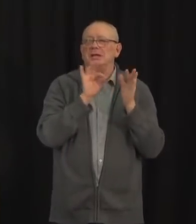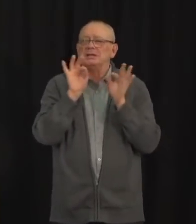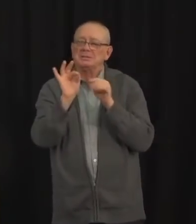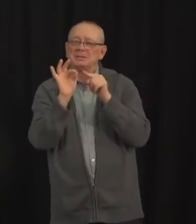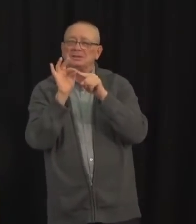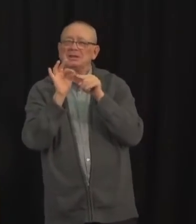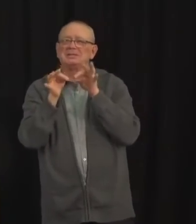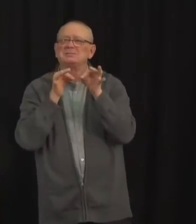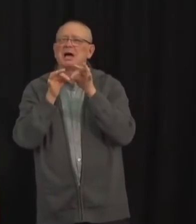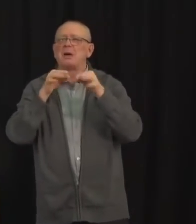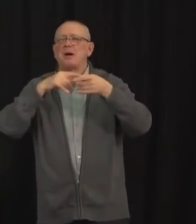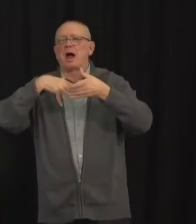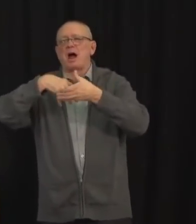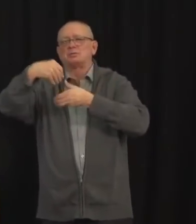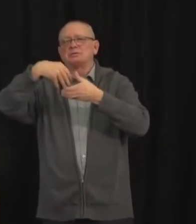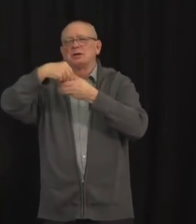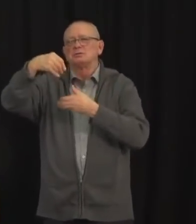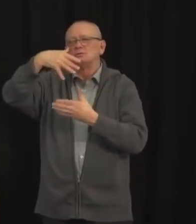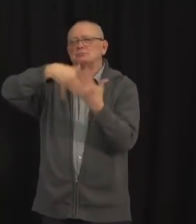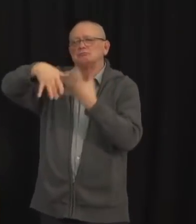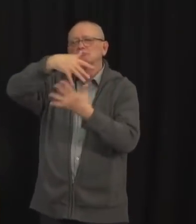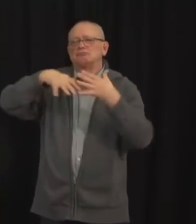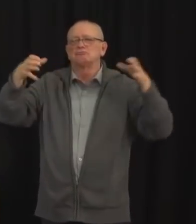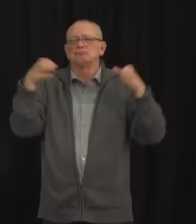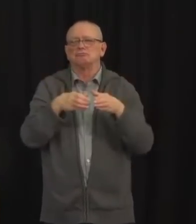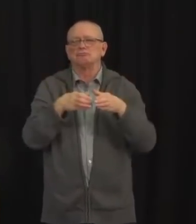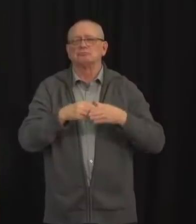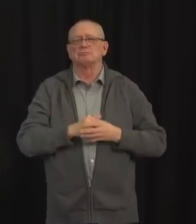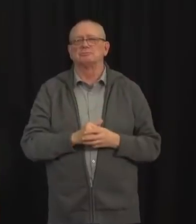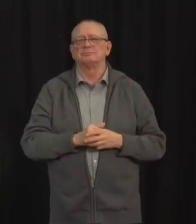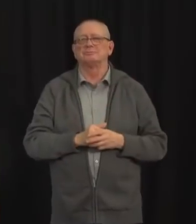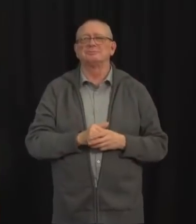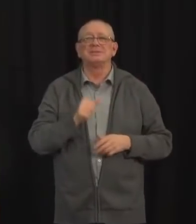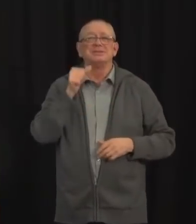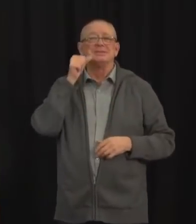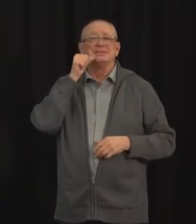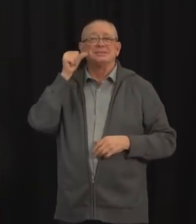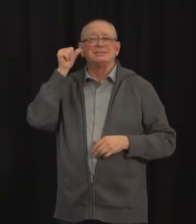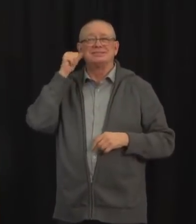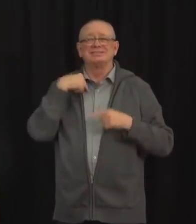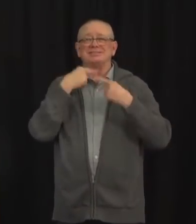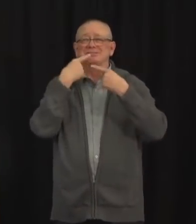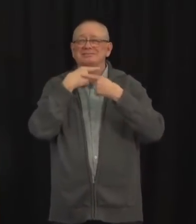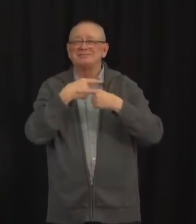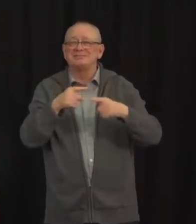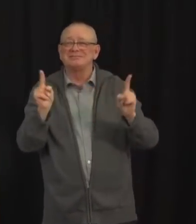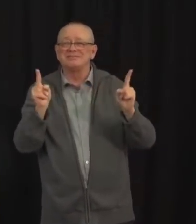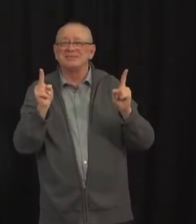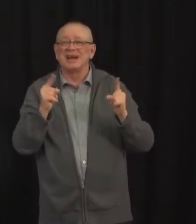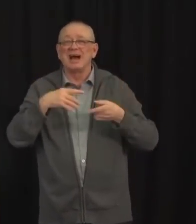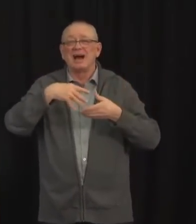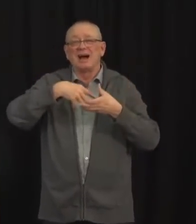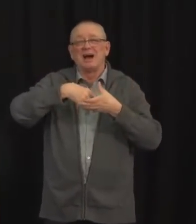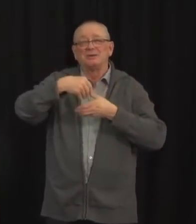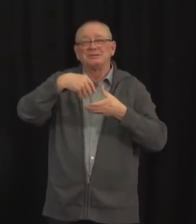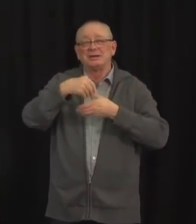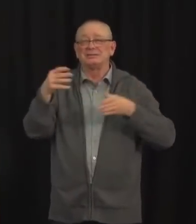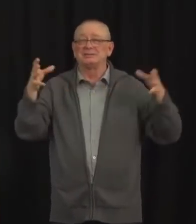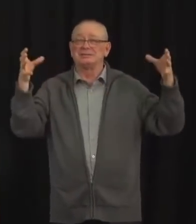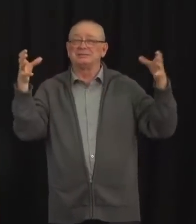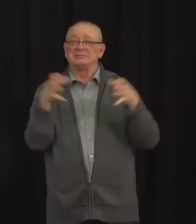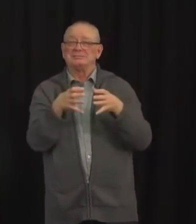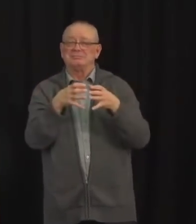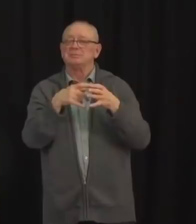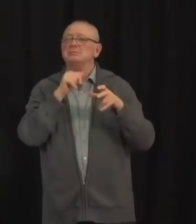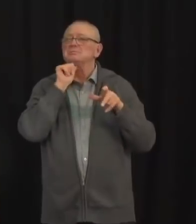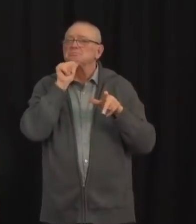of yesterday, outdoor social gatherings with anyone outside your household are prohibited. This includes getting together in a